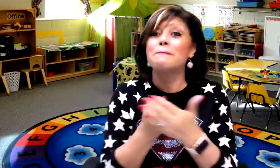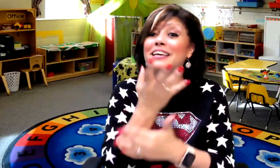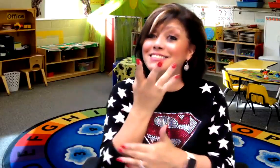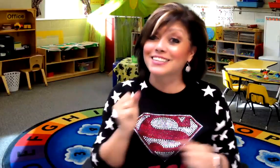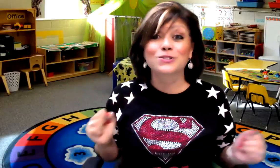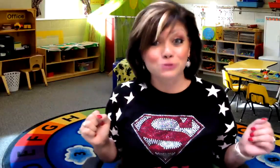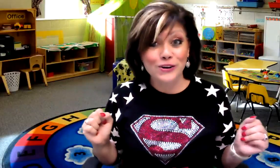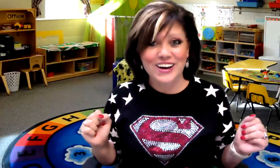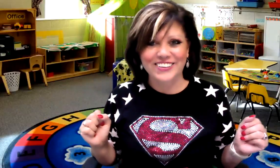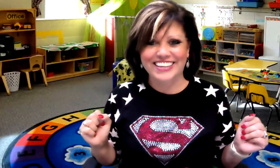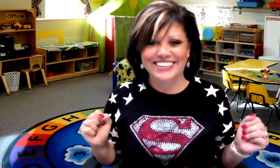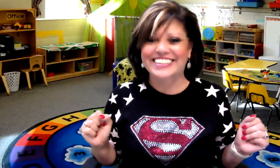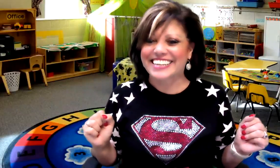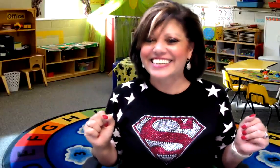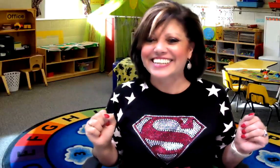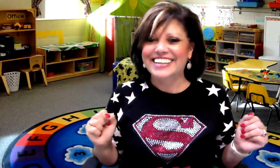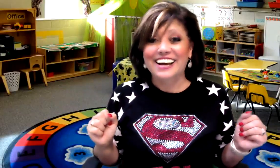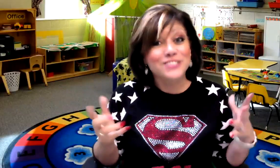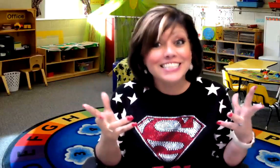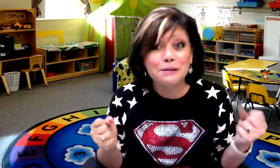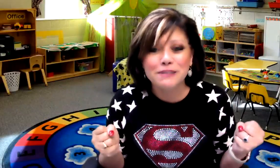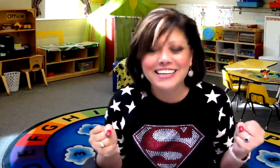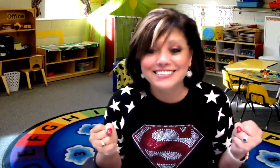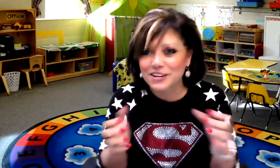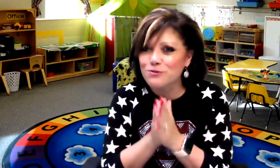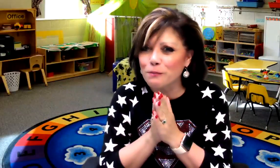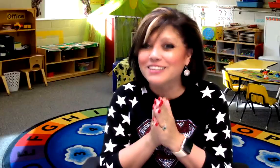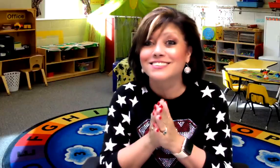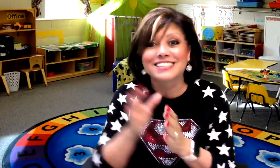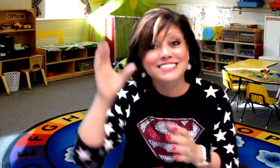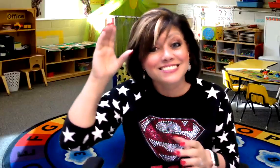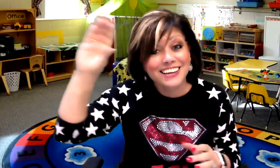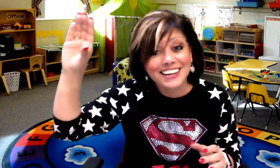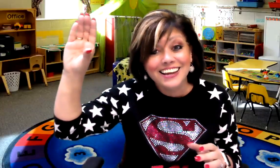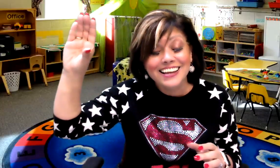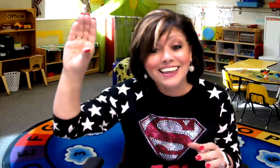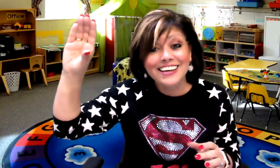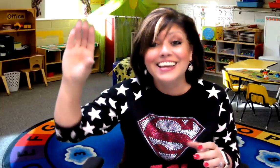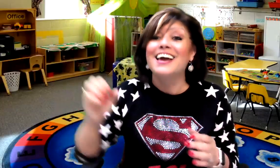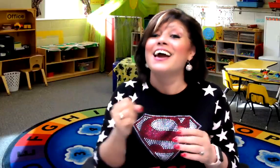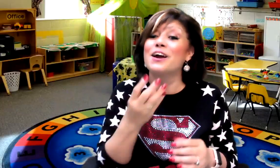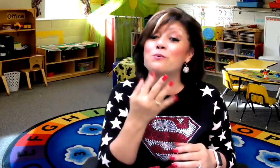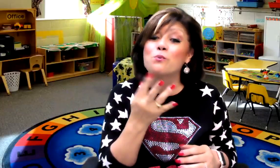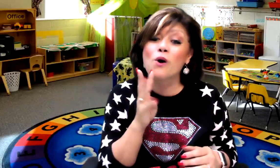makes things grow out there, right? Have you seen the plants? They grow because of the sunlight and